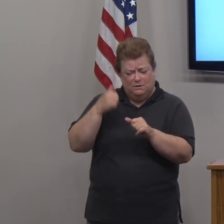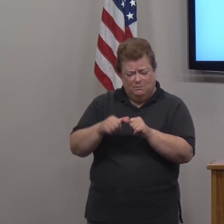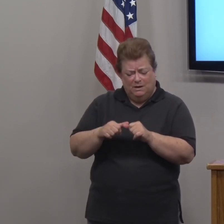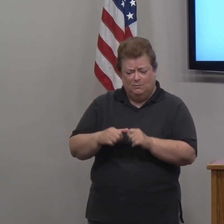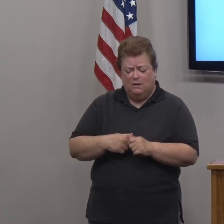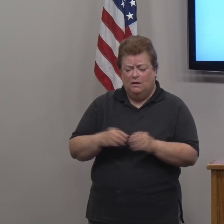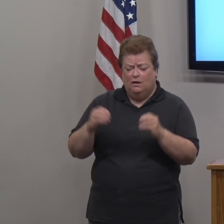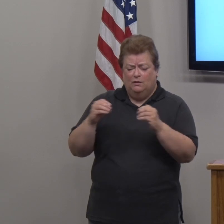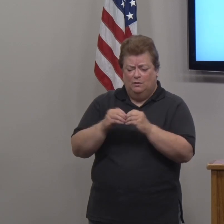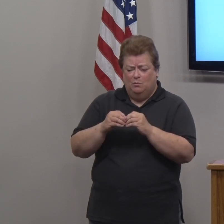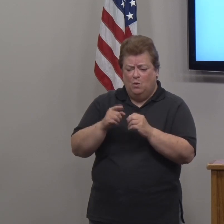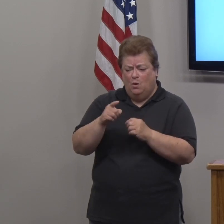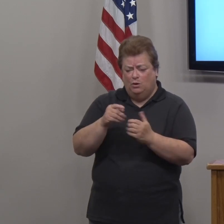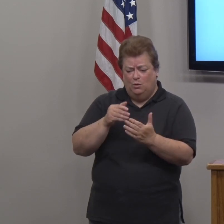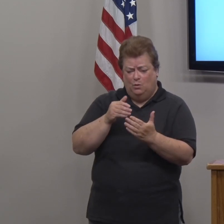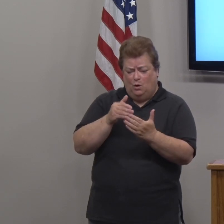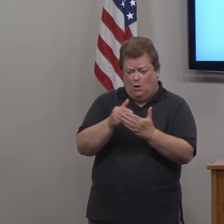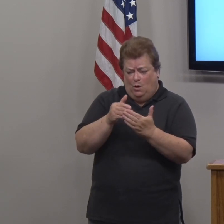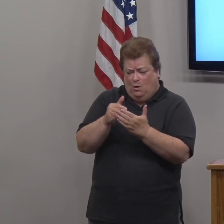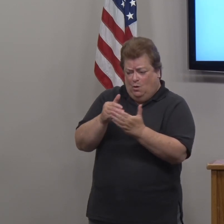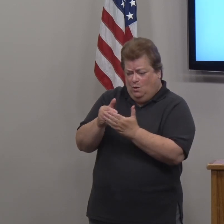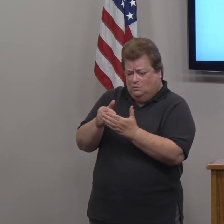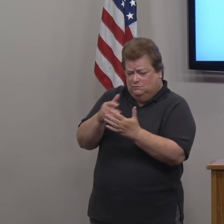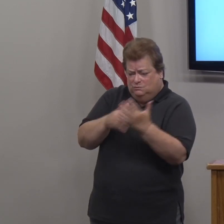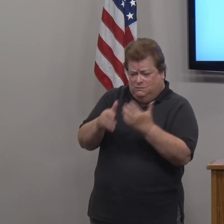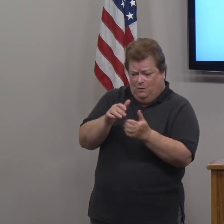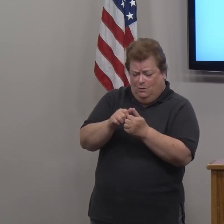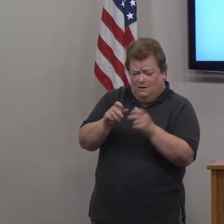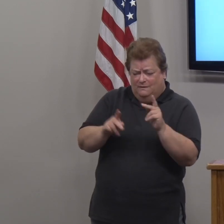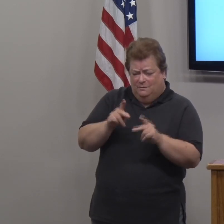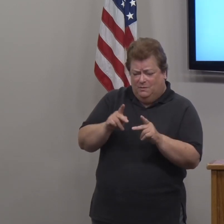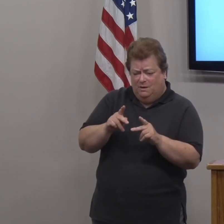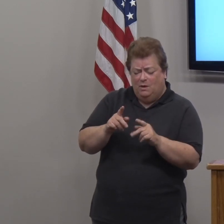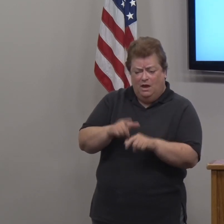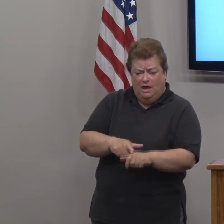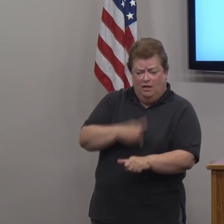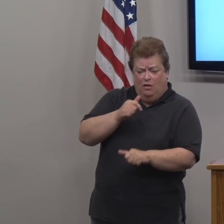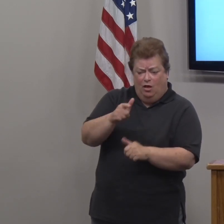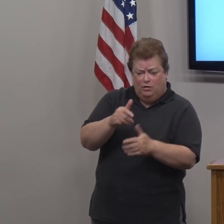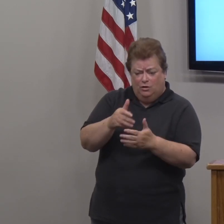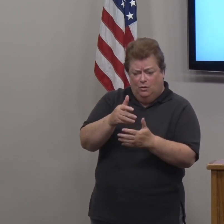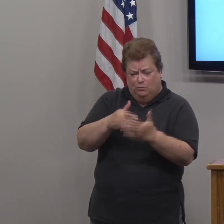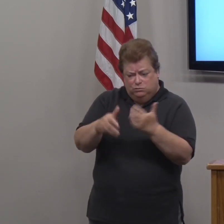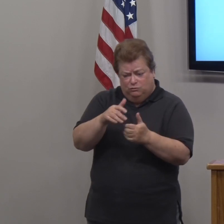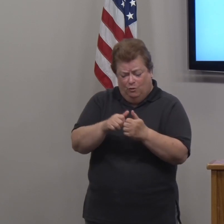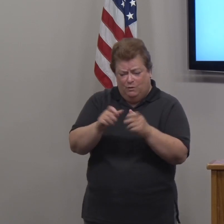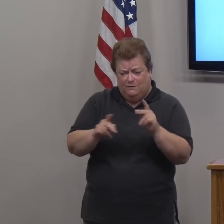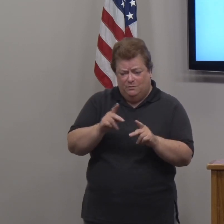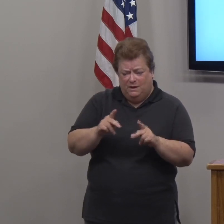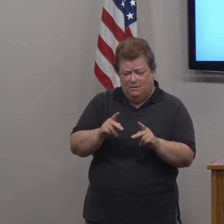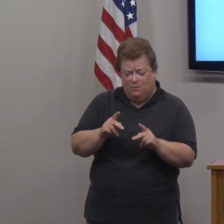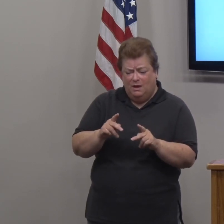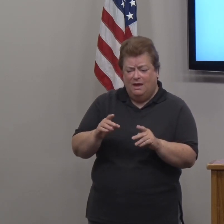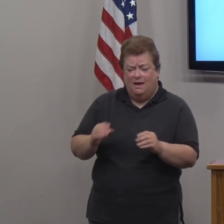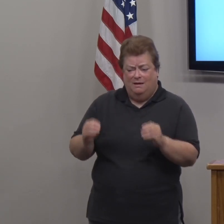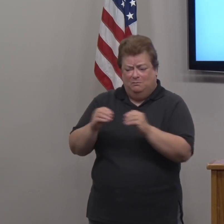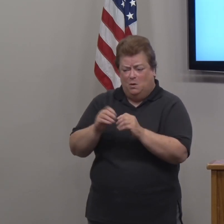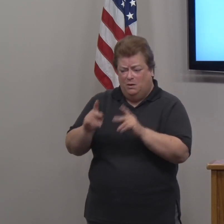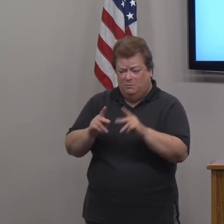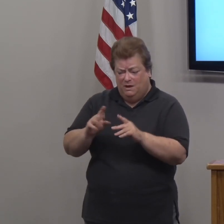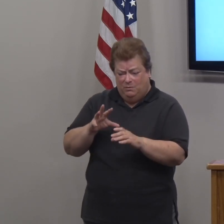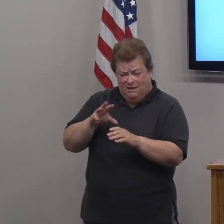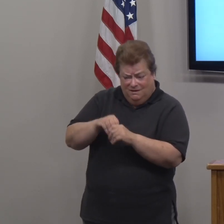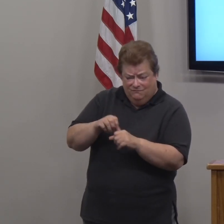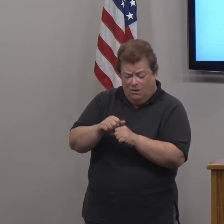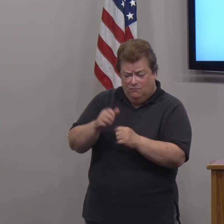more closely that you interact with others, and the longer your interaction lasts, and the greater number of people involved in